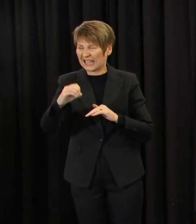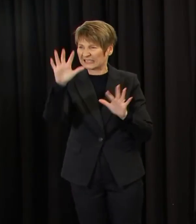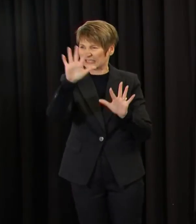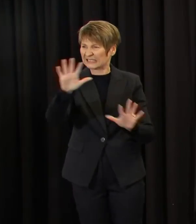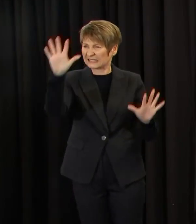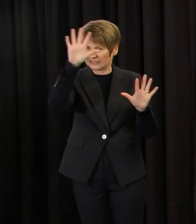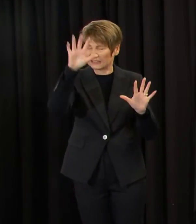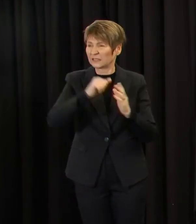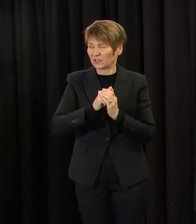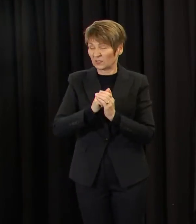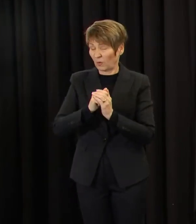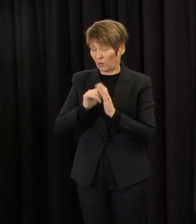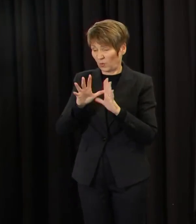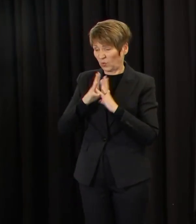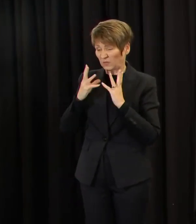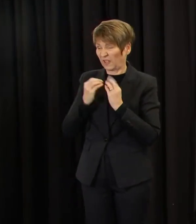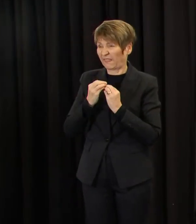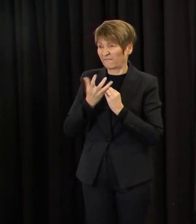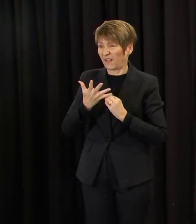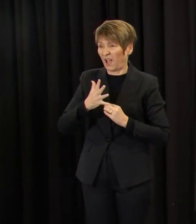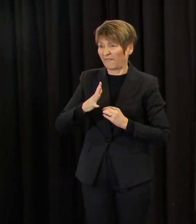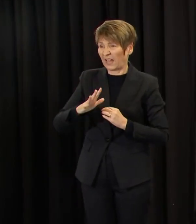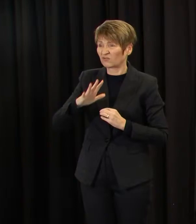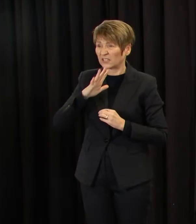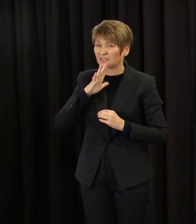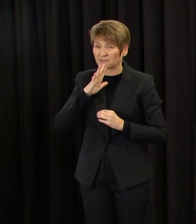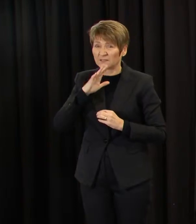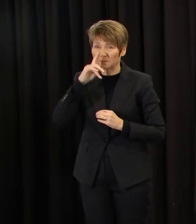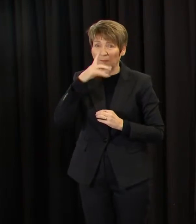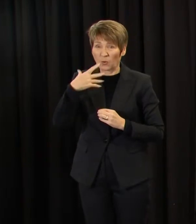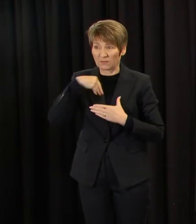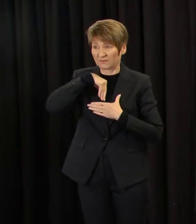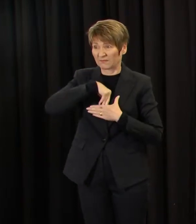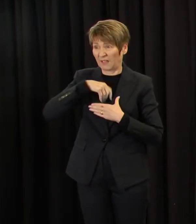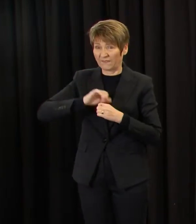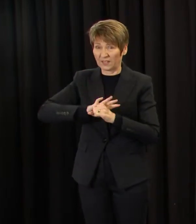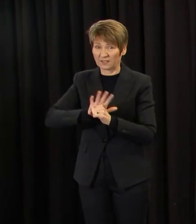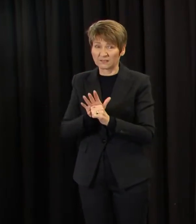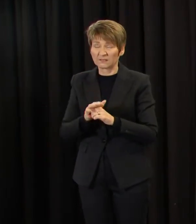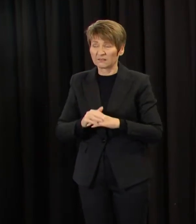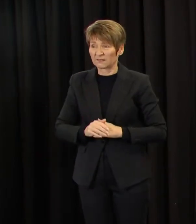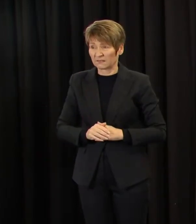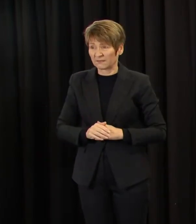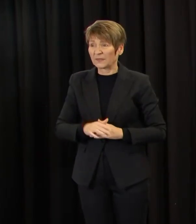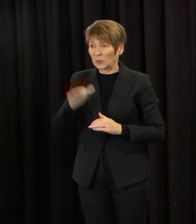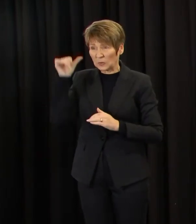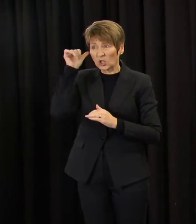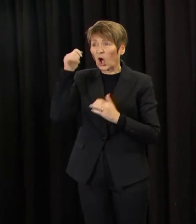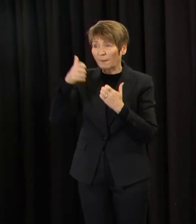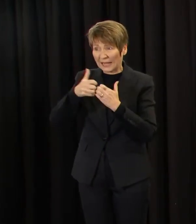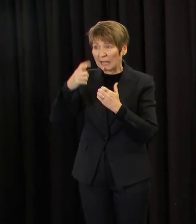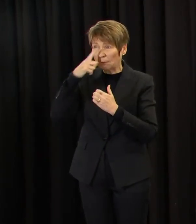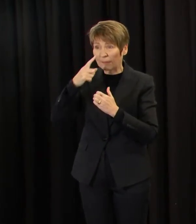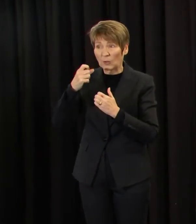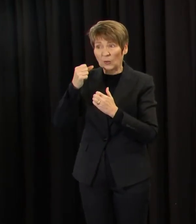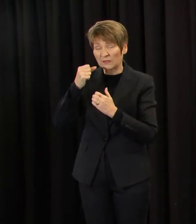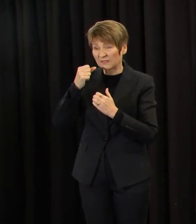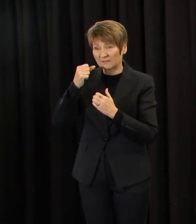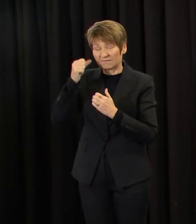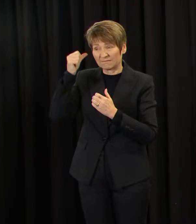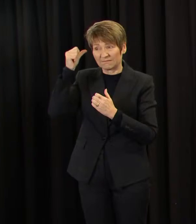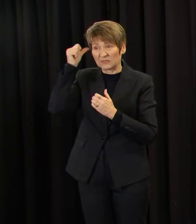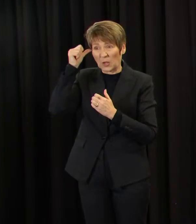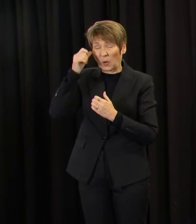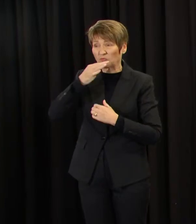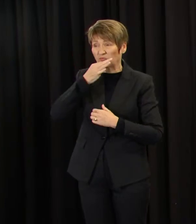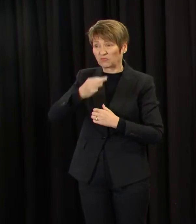roughly 500 cases, and our thanks to everybody, the large number of primary close contacts who are isolating in those areas and the thousands of volunteers who are